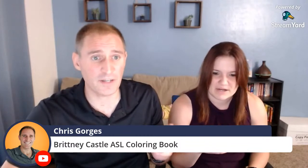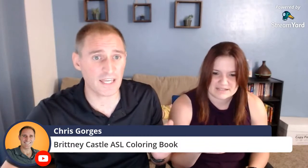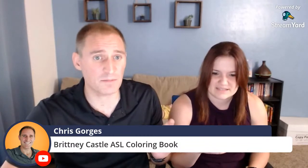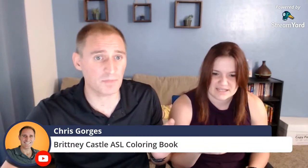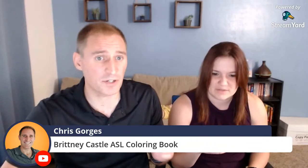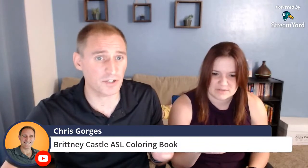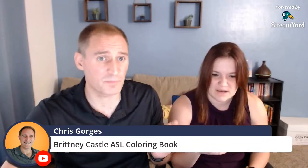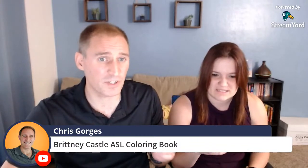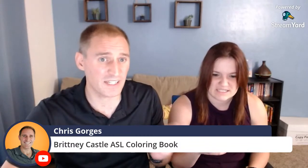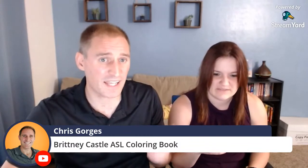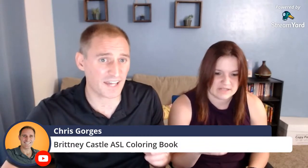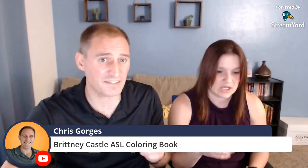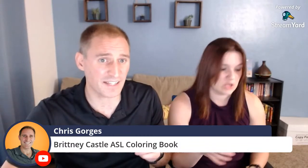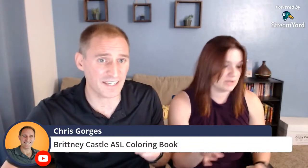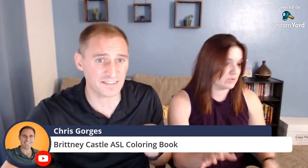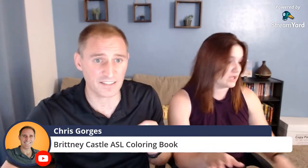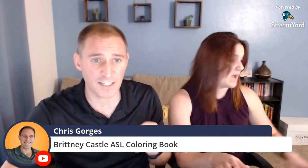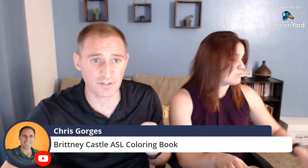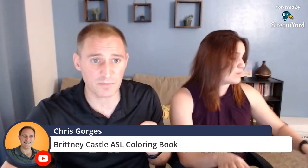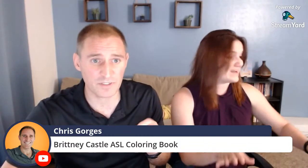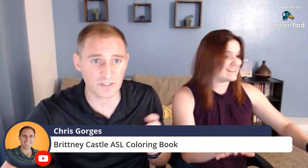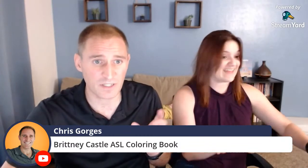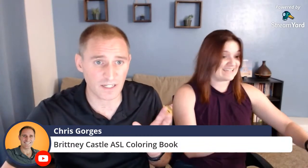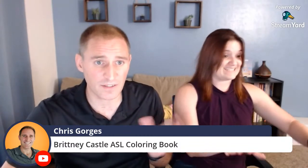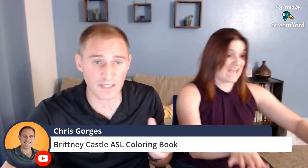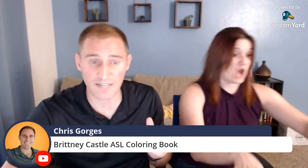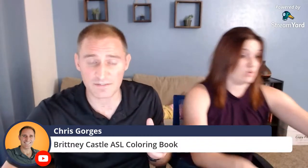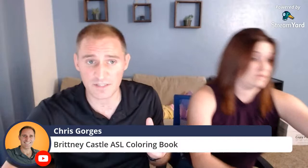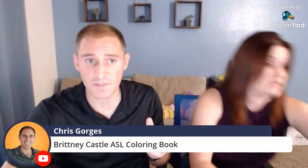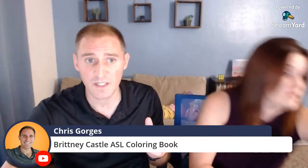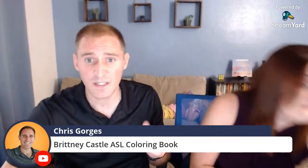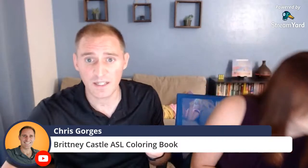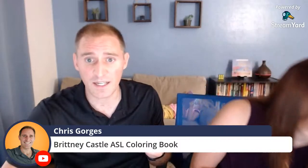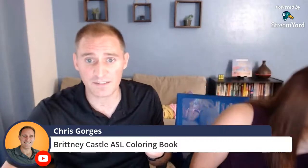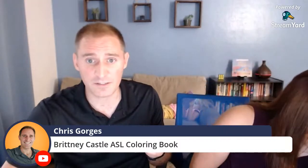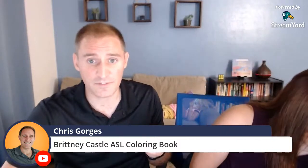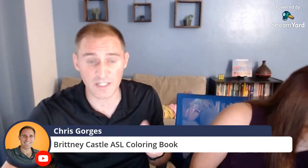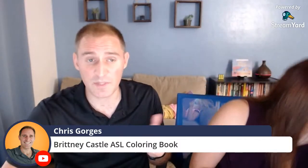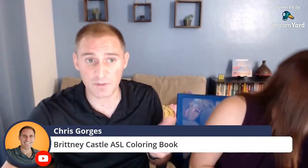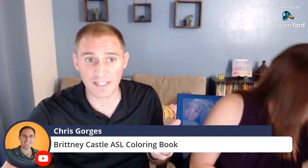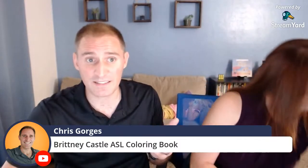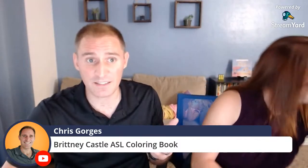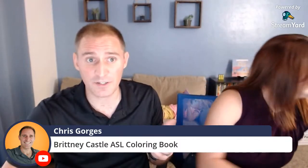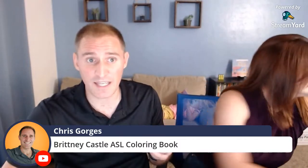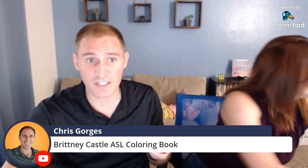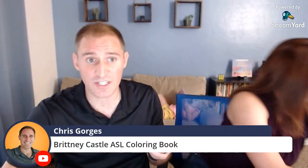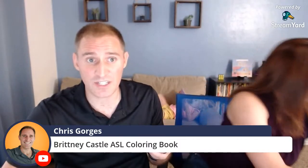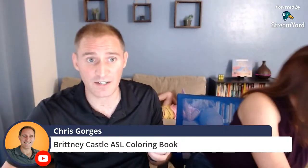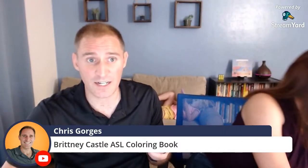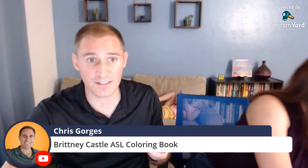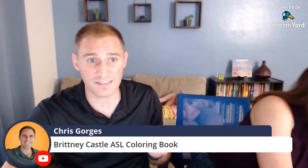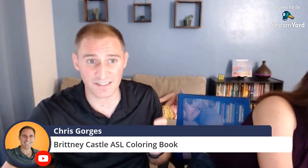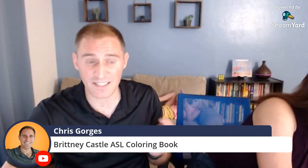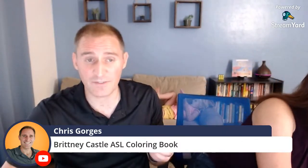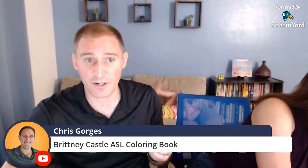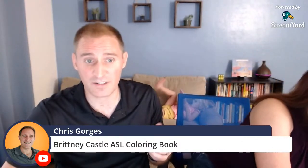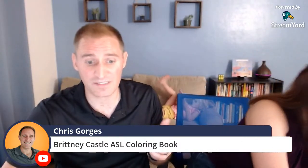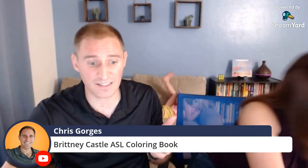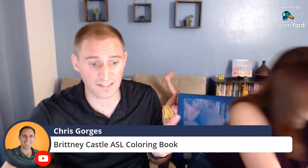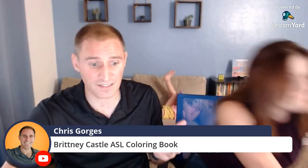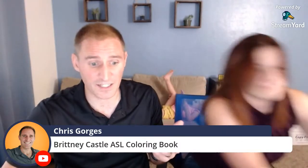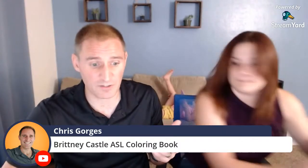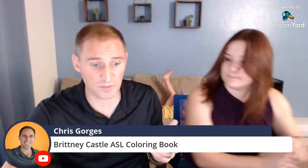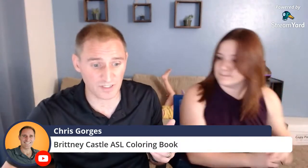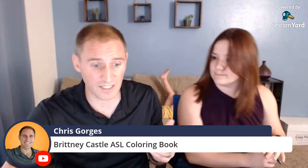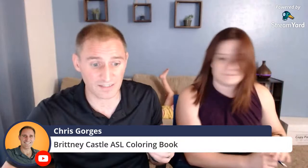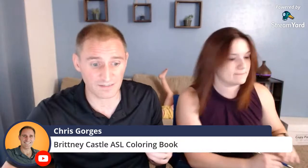I'm just going to go ahead and post Brittney Castle ASL coloring book on the live stream. So if anybody would like to go ahead and check her out, it's a deaf artist